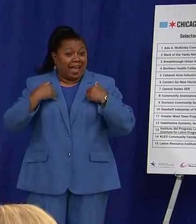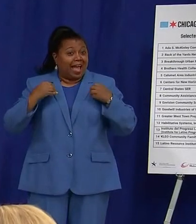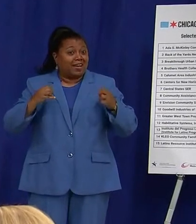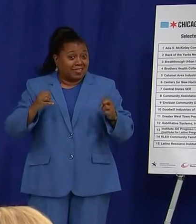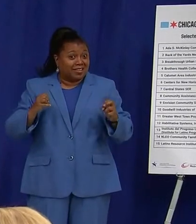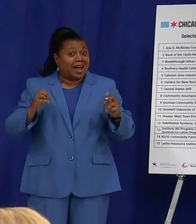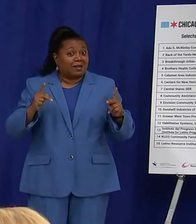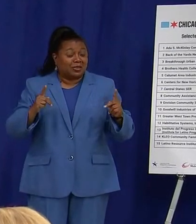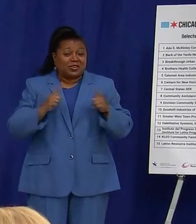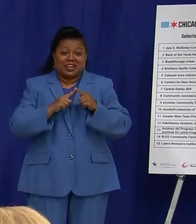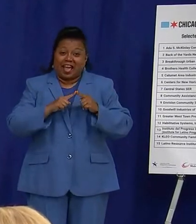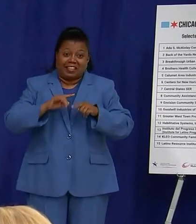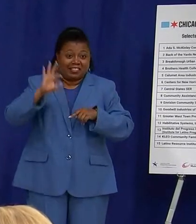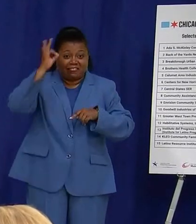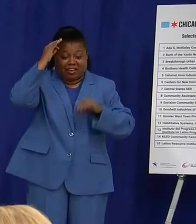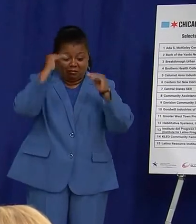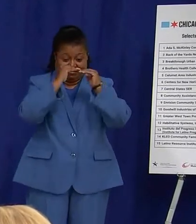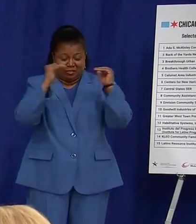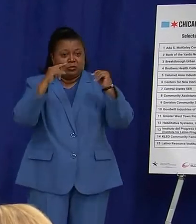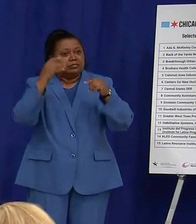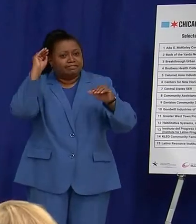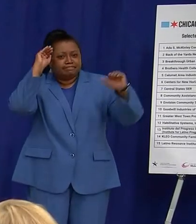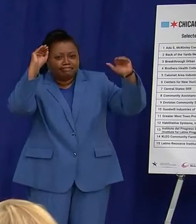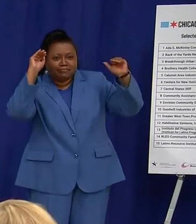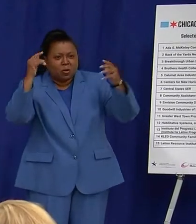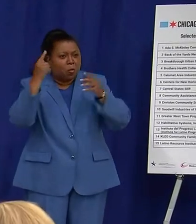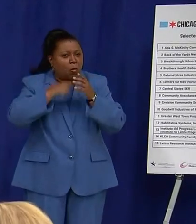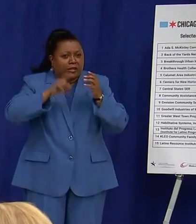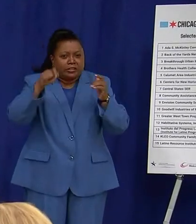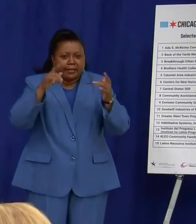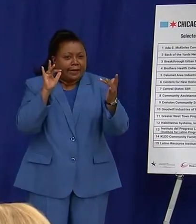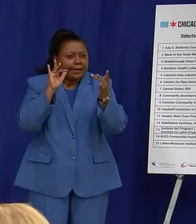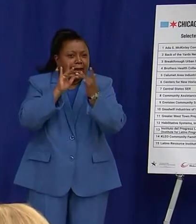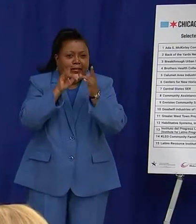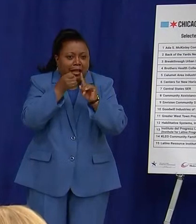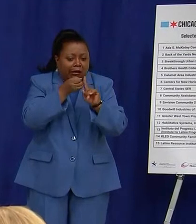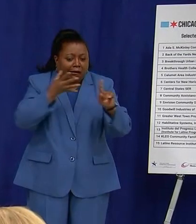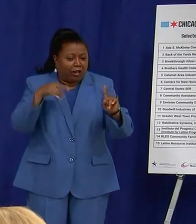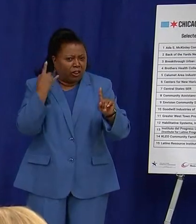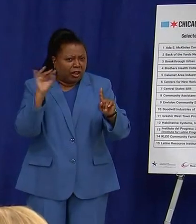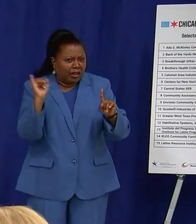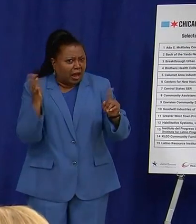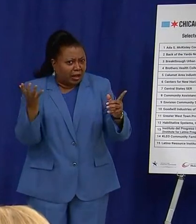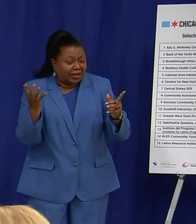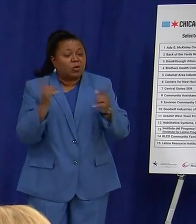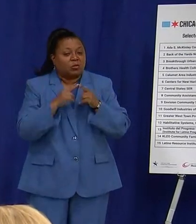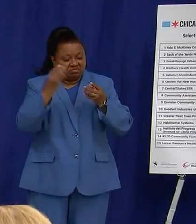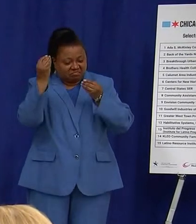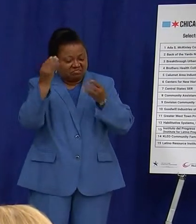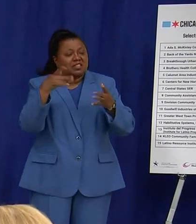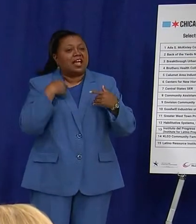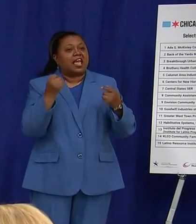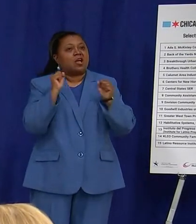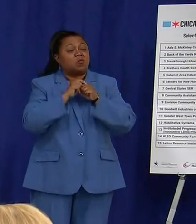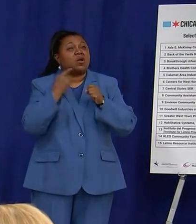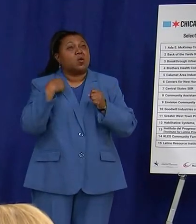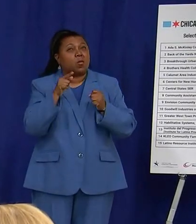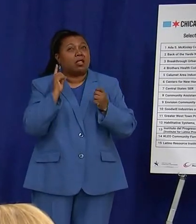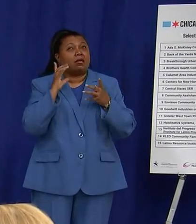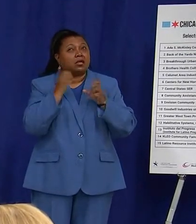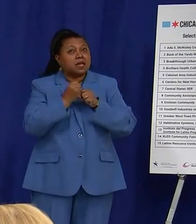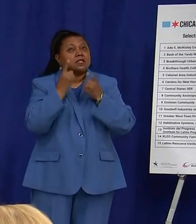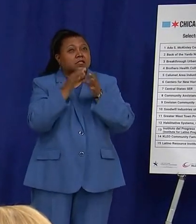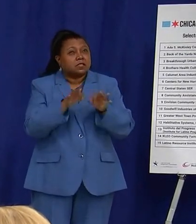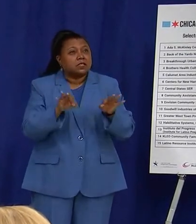the opportunity at the federal level to say, what should contact tracing look like? We said, if we're going to